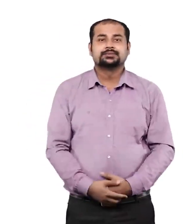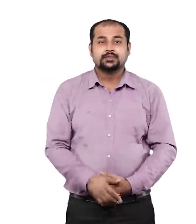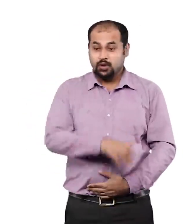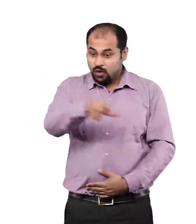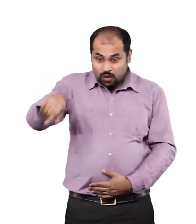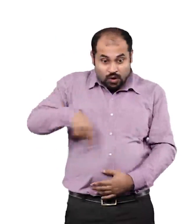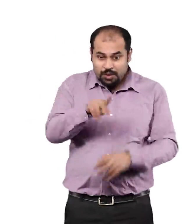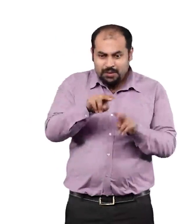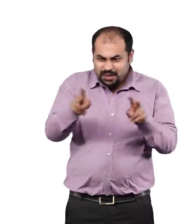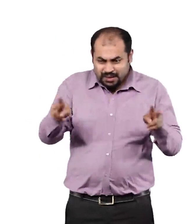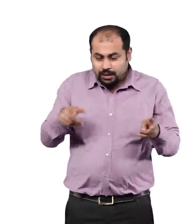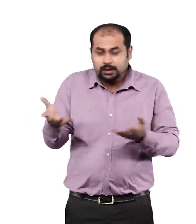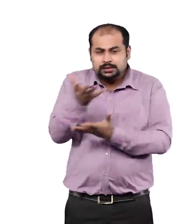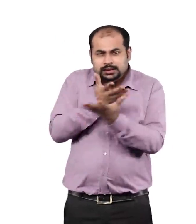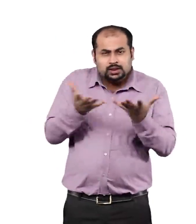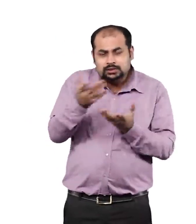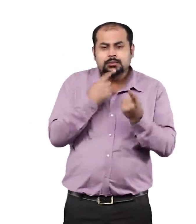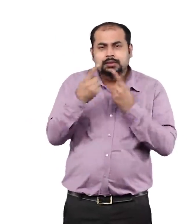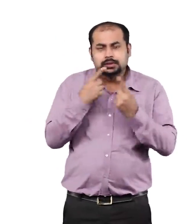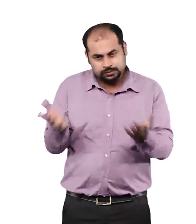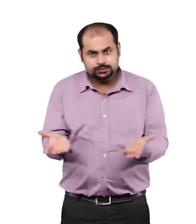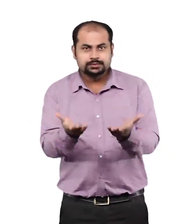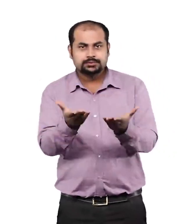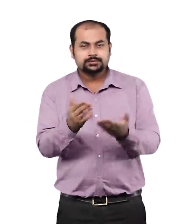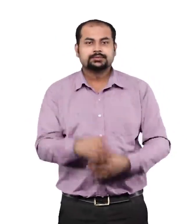This can form the basis for a discussion on directions.